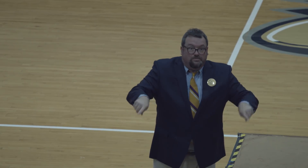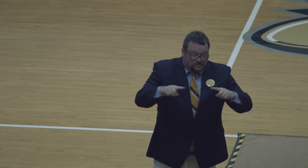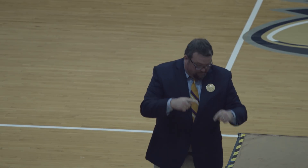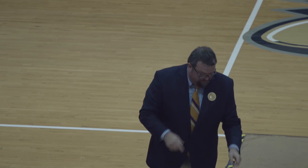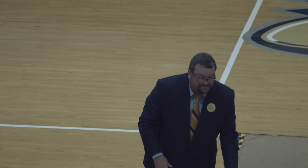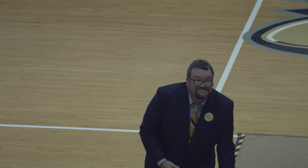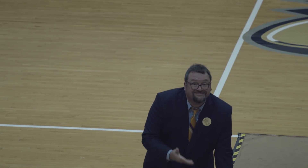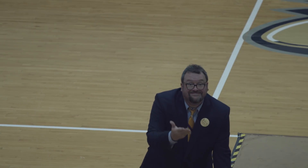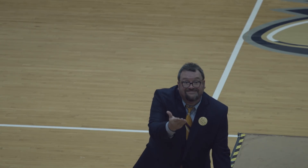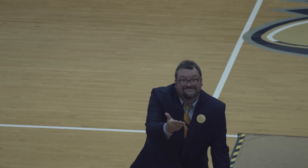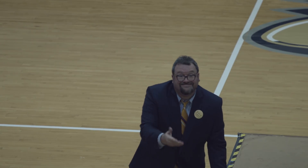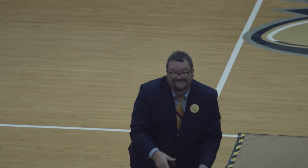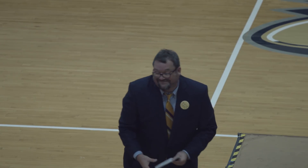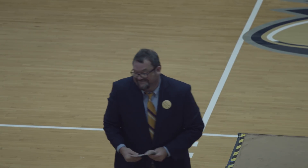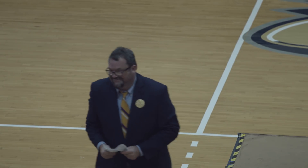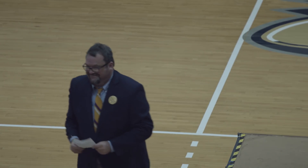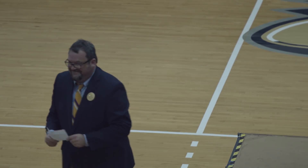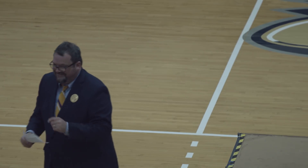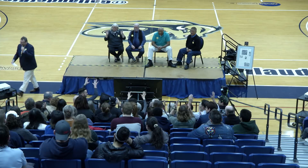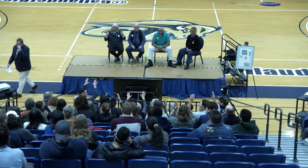Carol Erding, to welcome you all today.